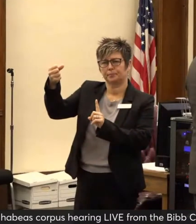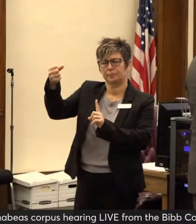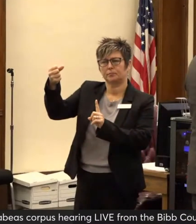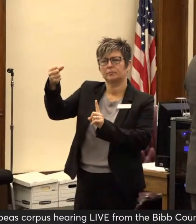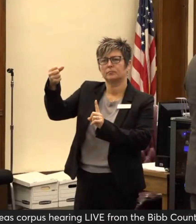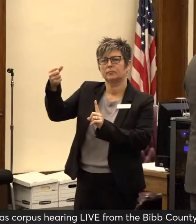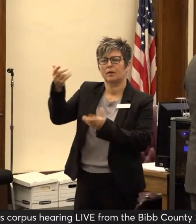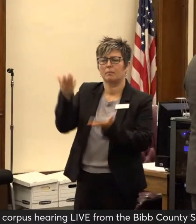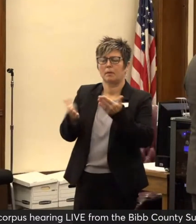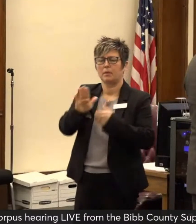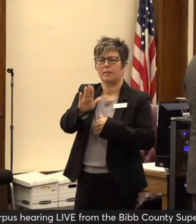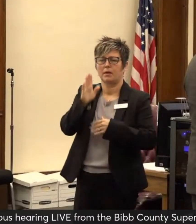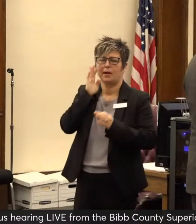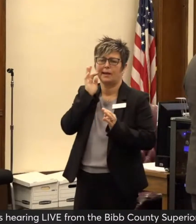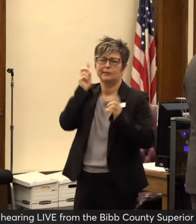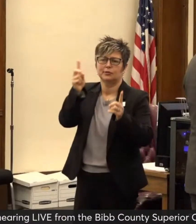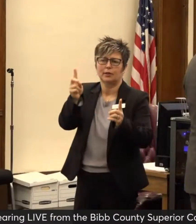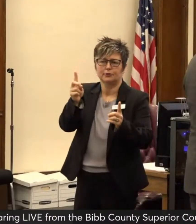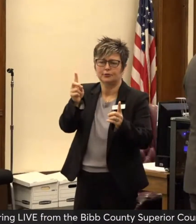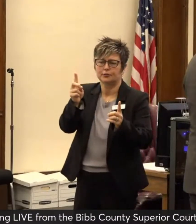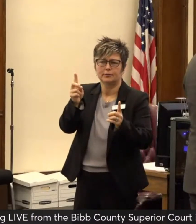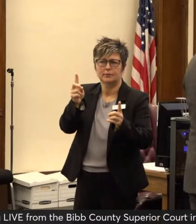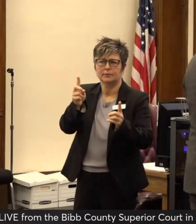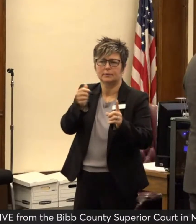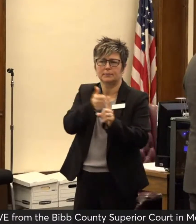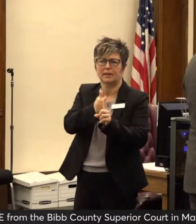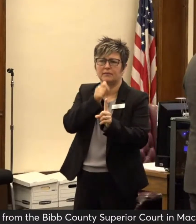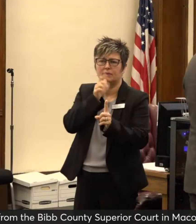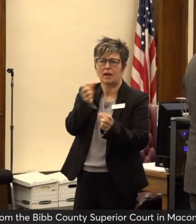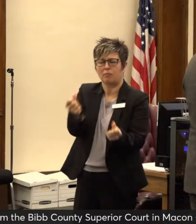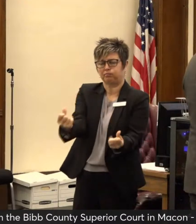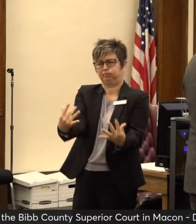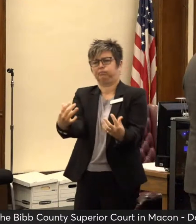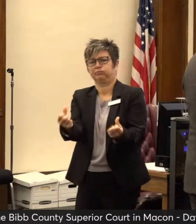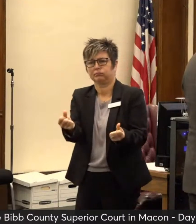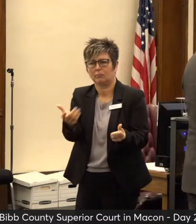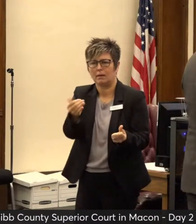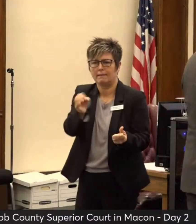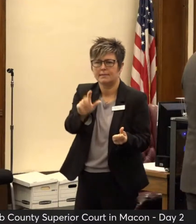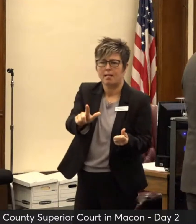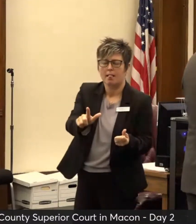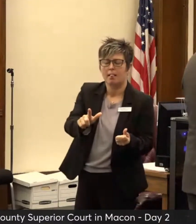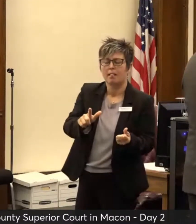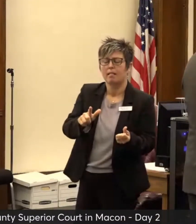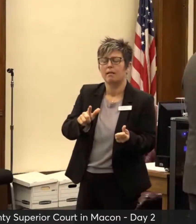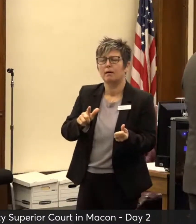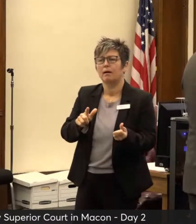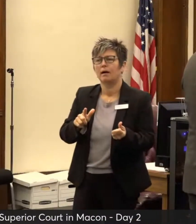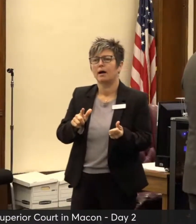their education may be where they have not become fluent in American Sign Language, or they